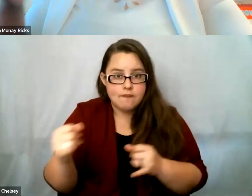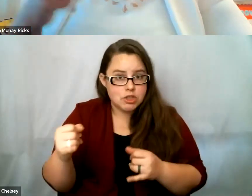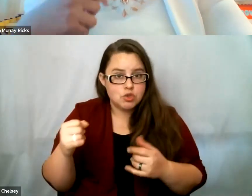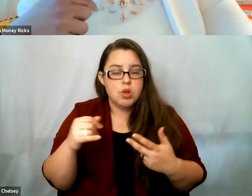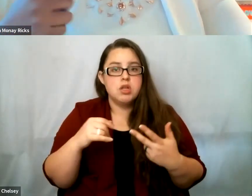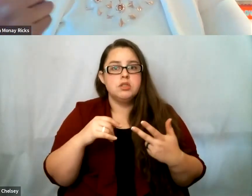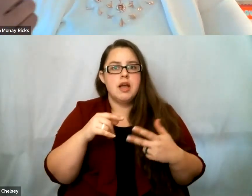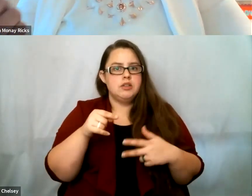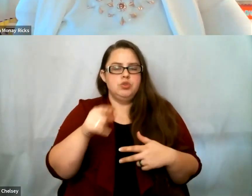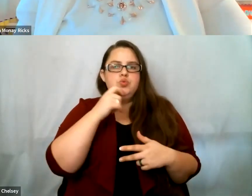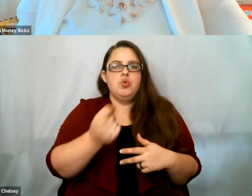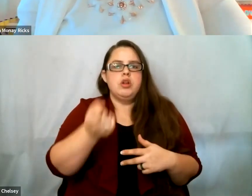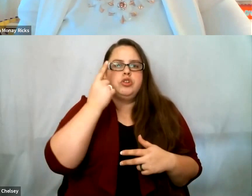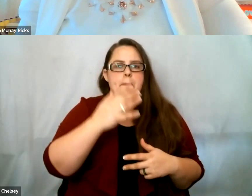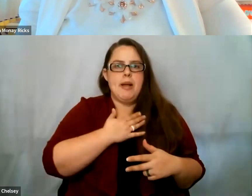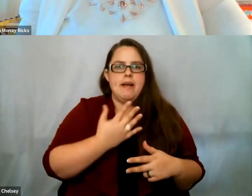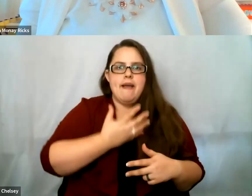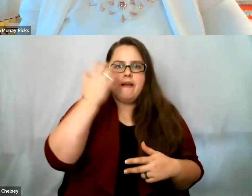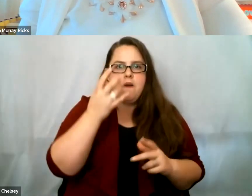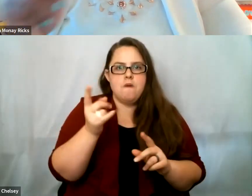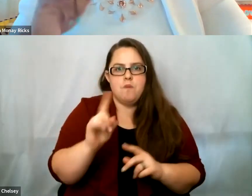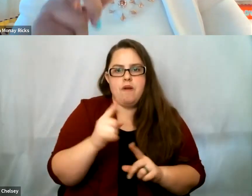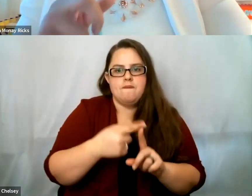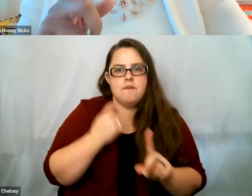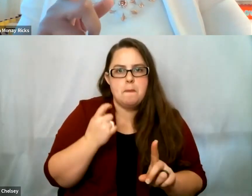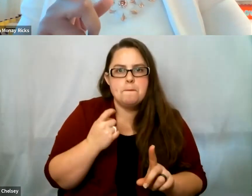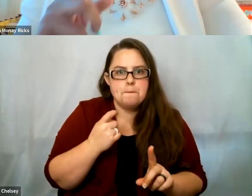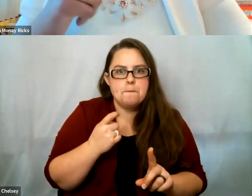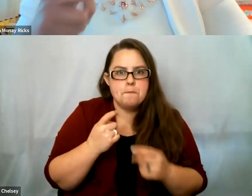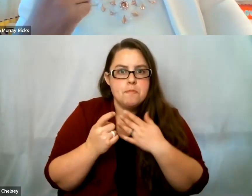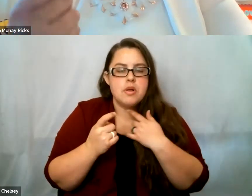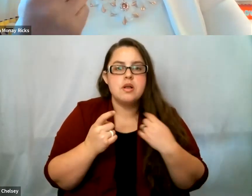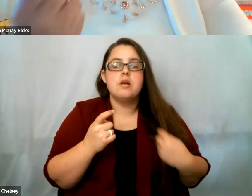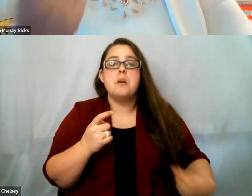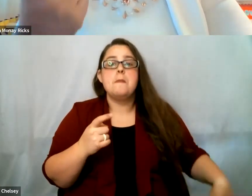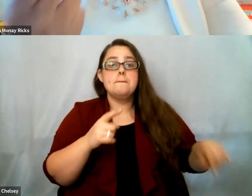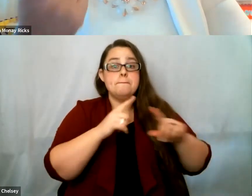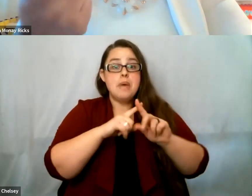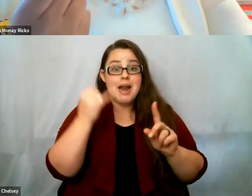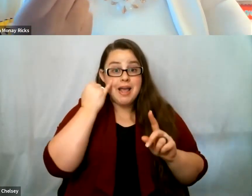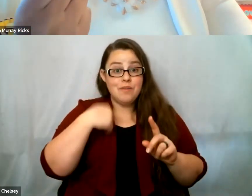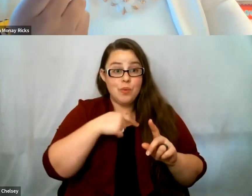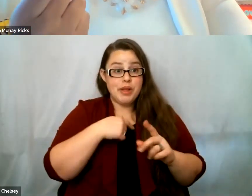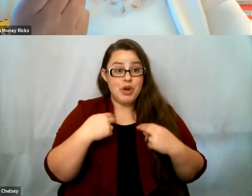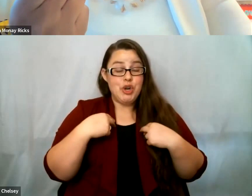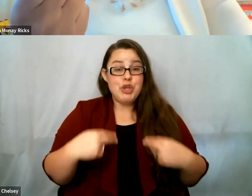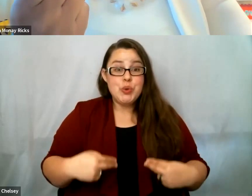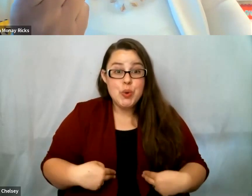so you're not understanding where my anger is coming from. But if we are human enough